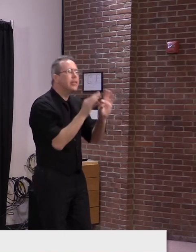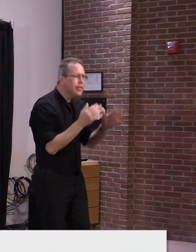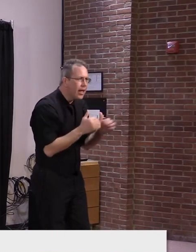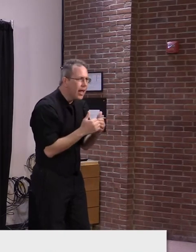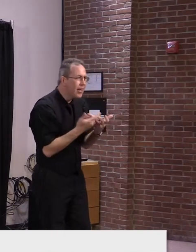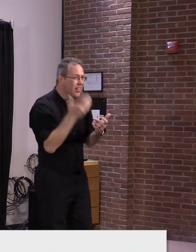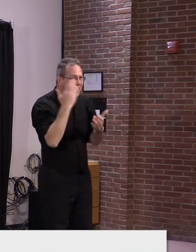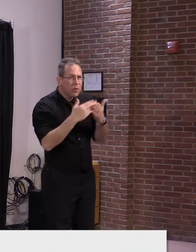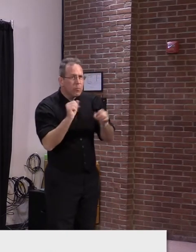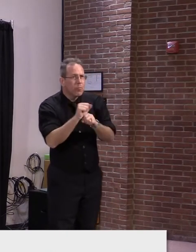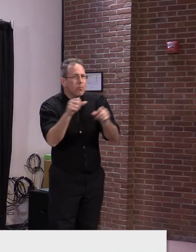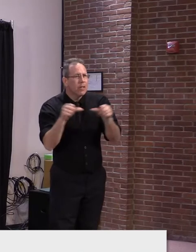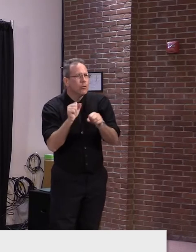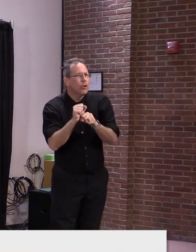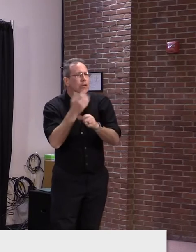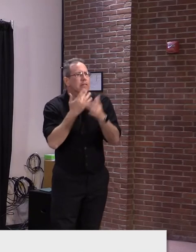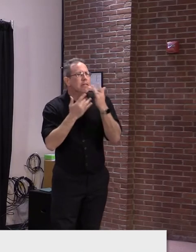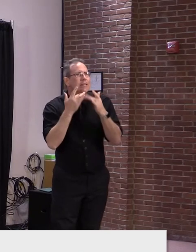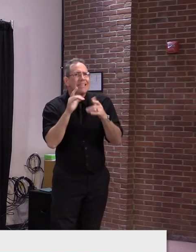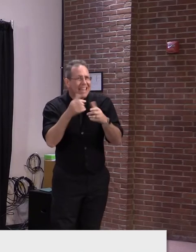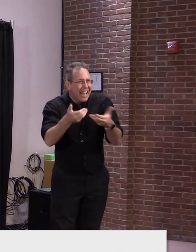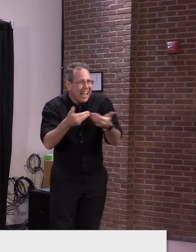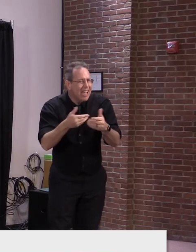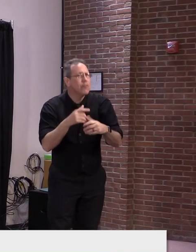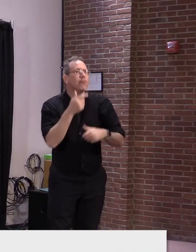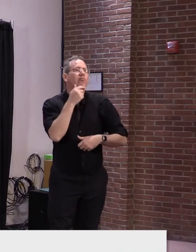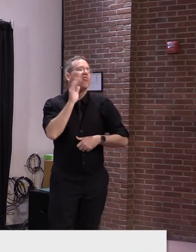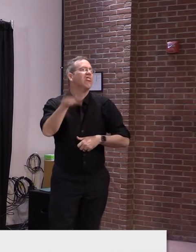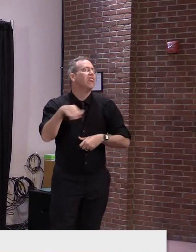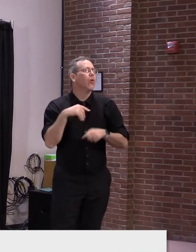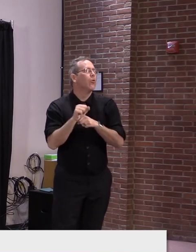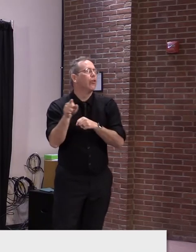here in Vermont in the last 3 years? Well, we could provide